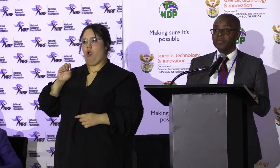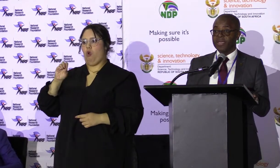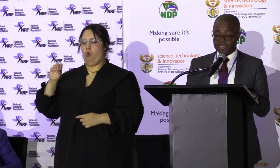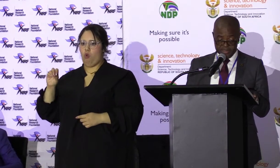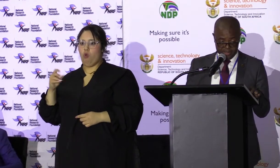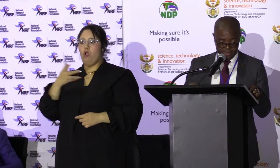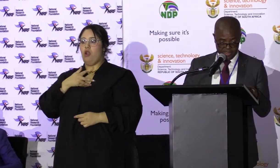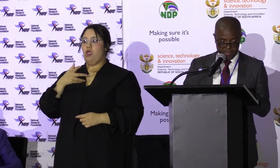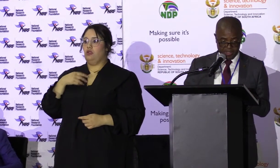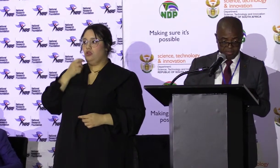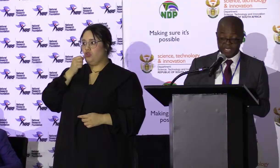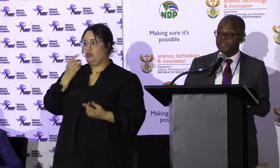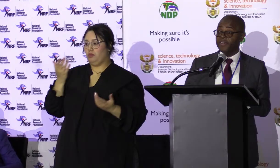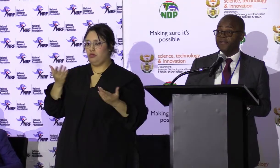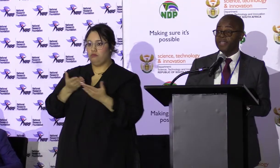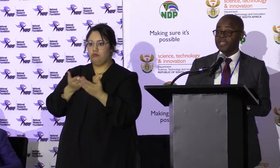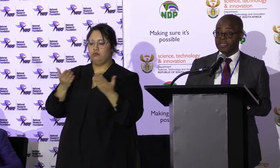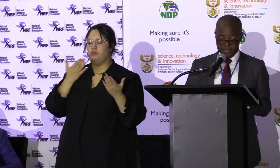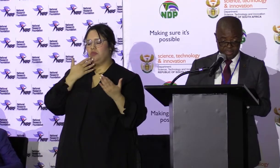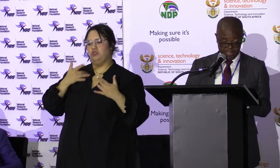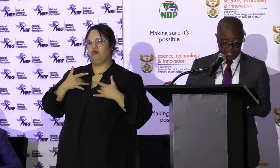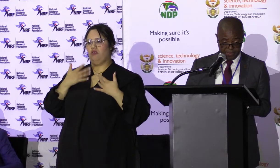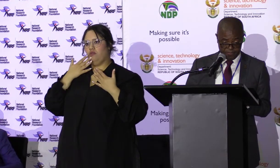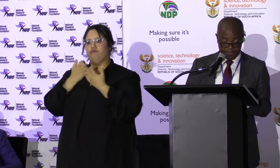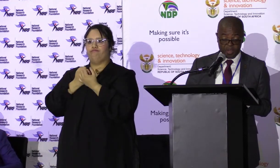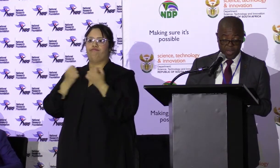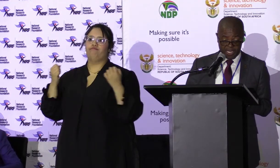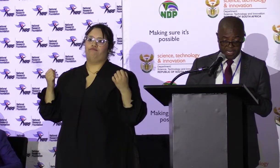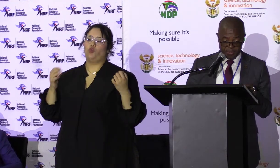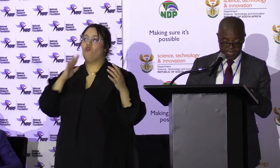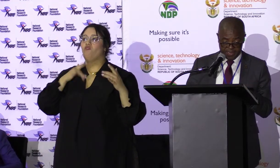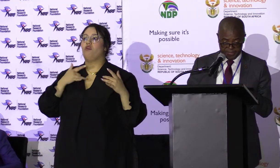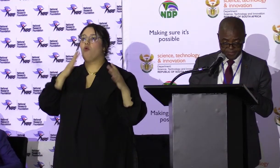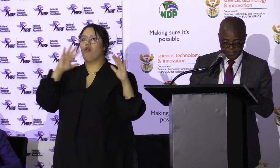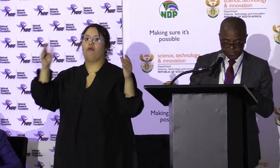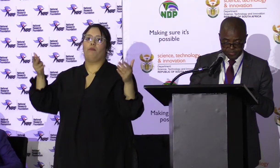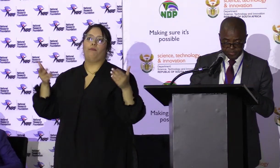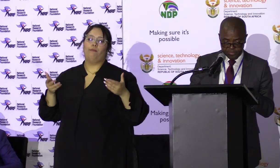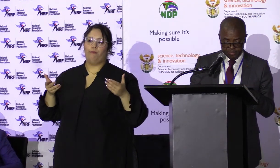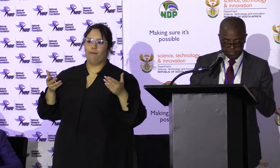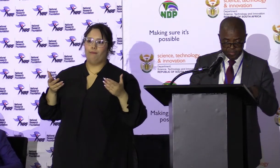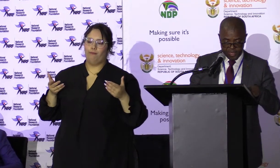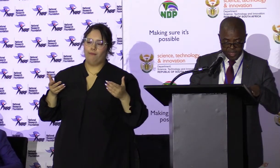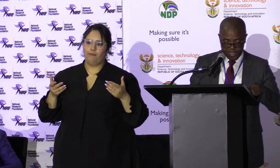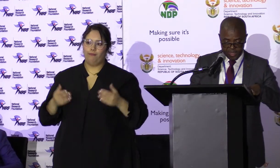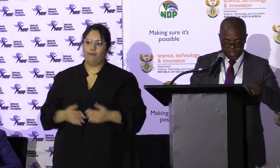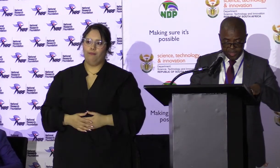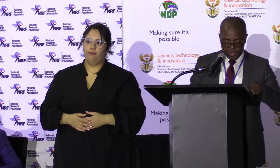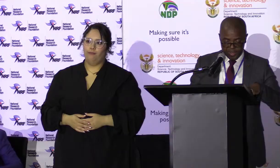Ladies and gentlemen, please feel free, feel welcome rather.